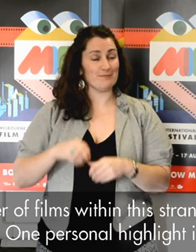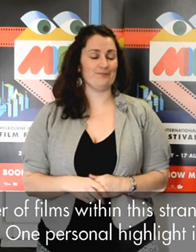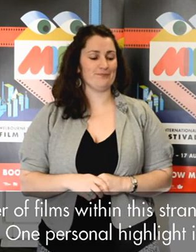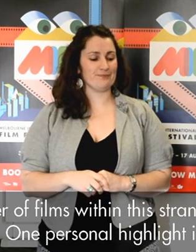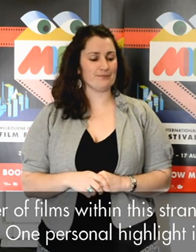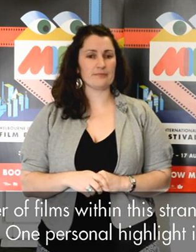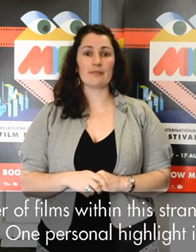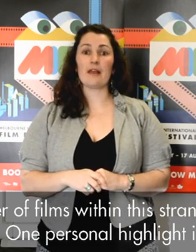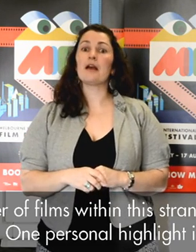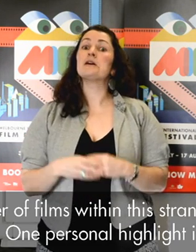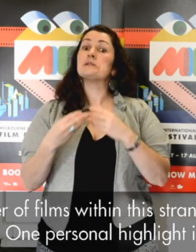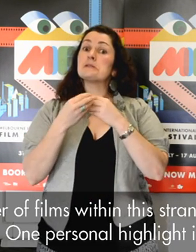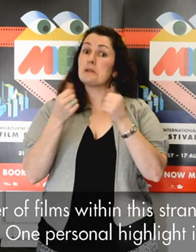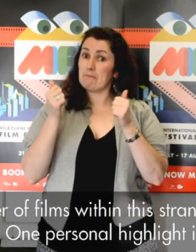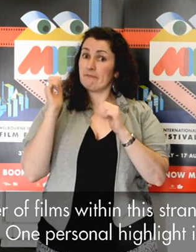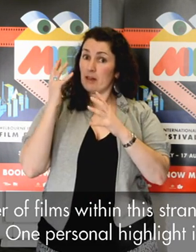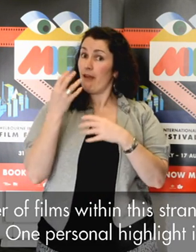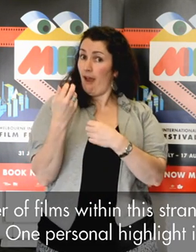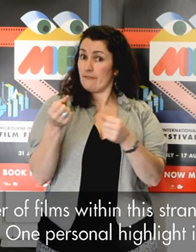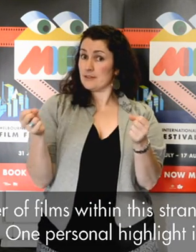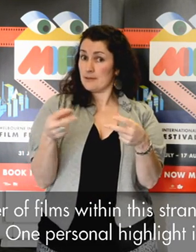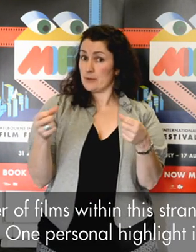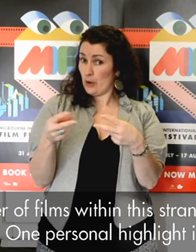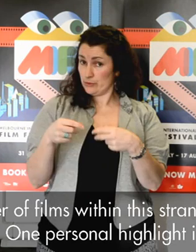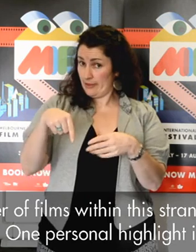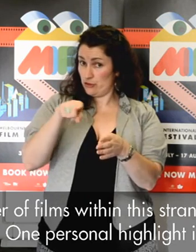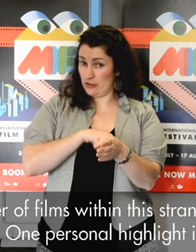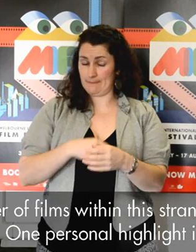A number of films within the strand are screening with subtitles this year.